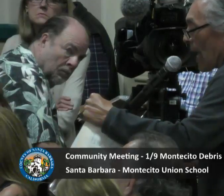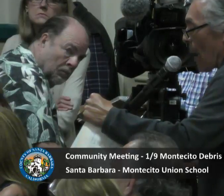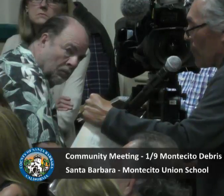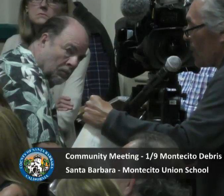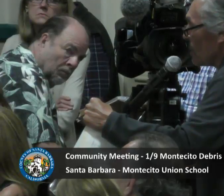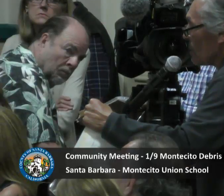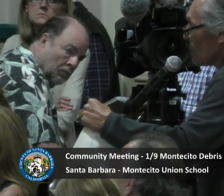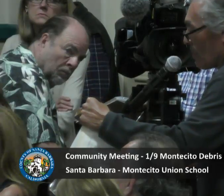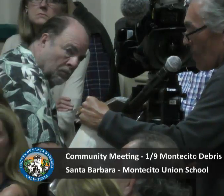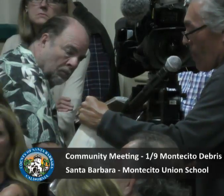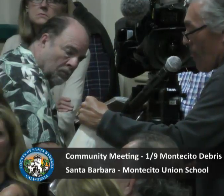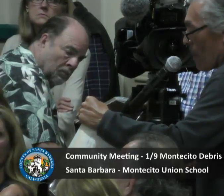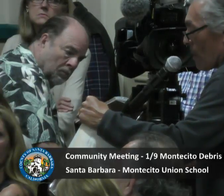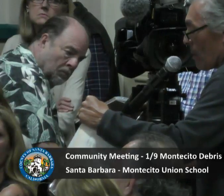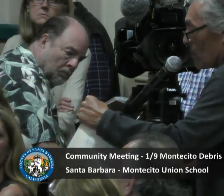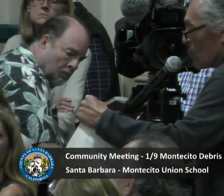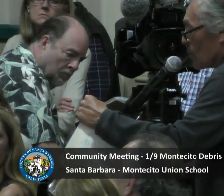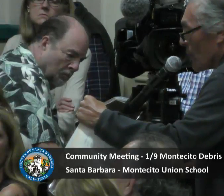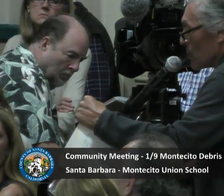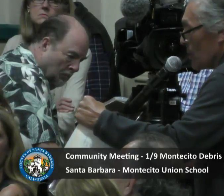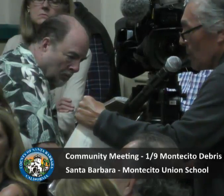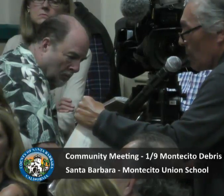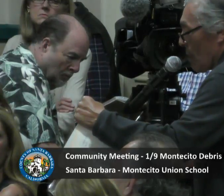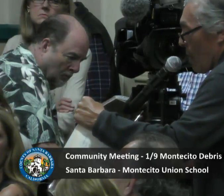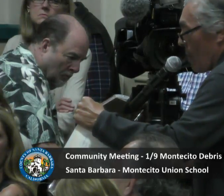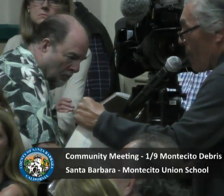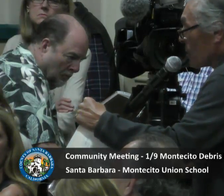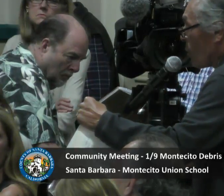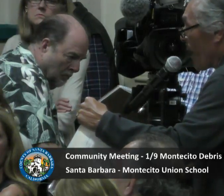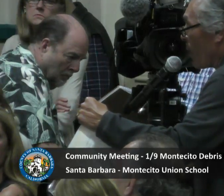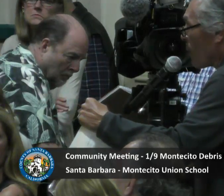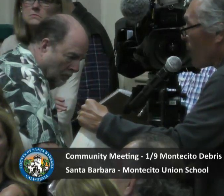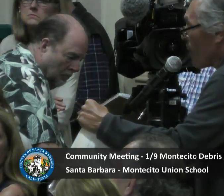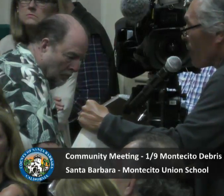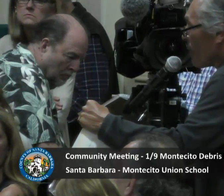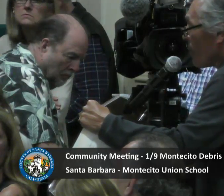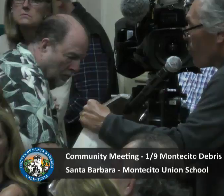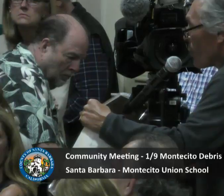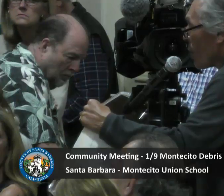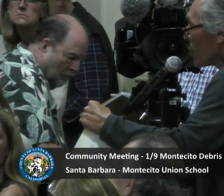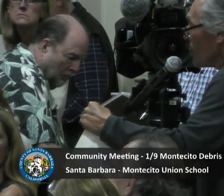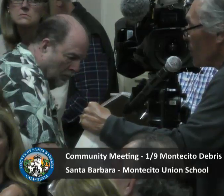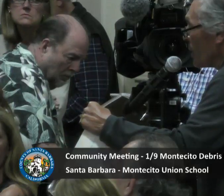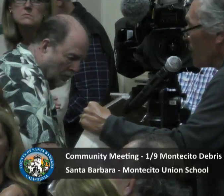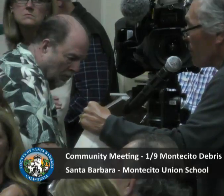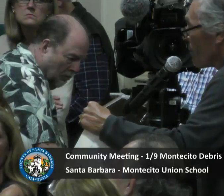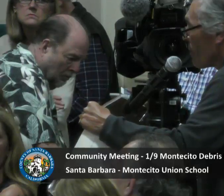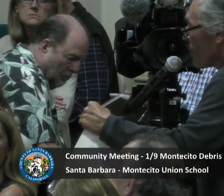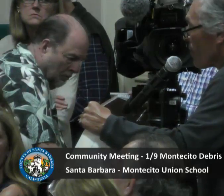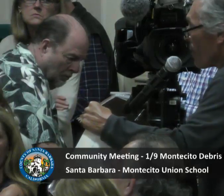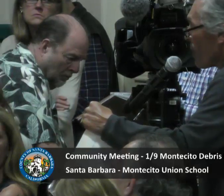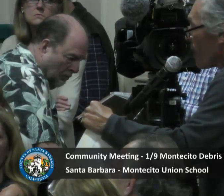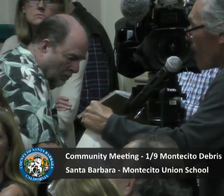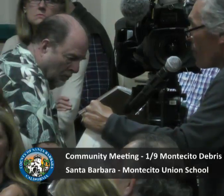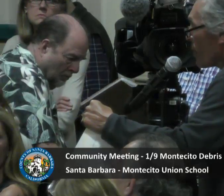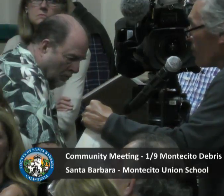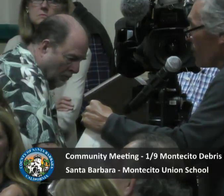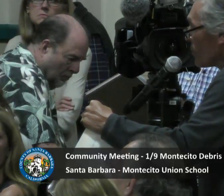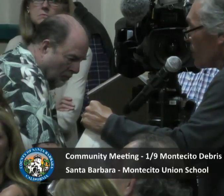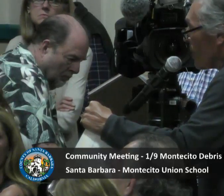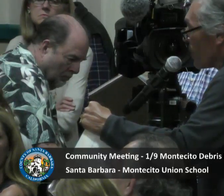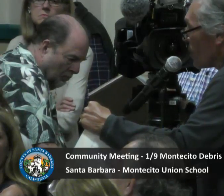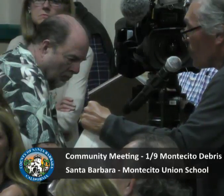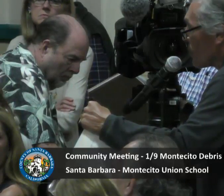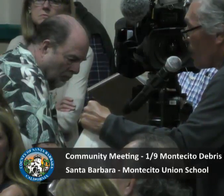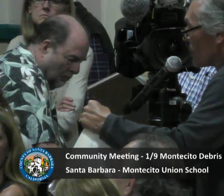what is happening to addressing the mental health with our community that are